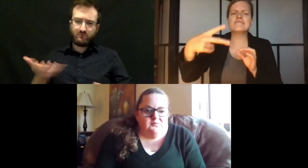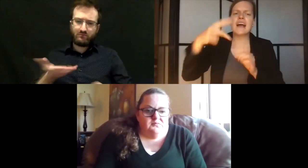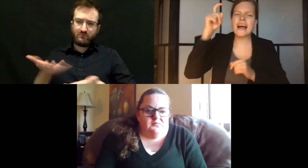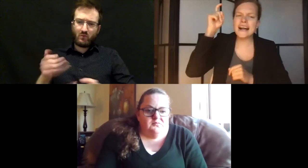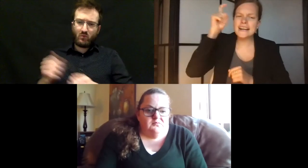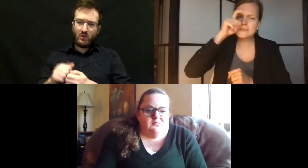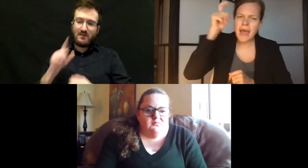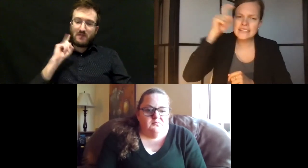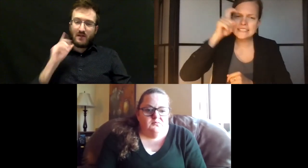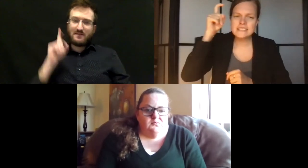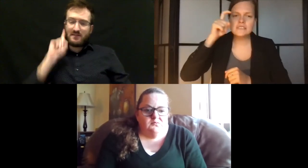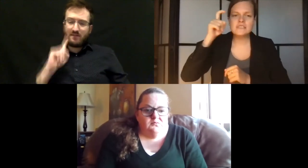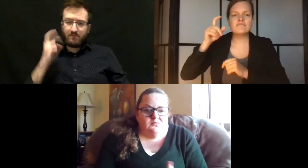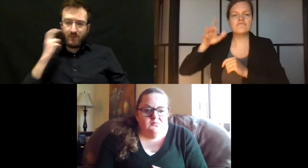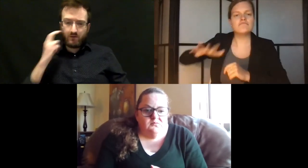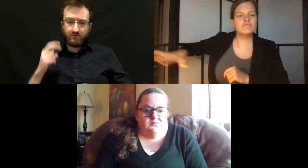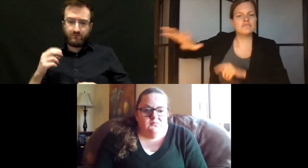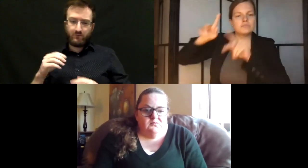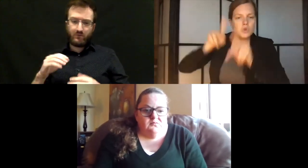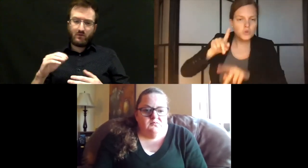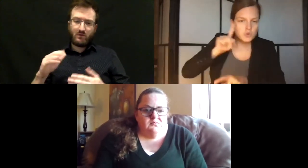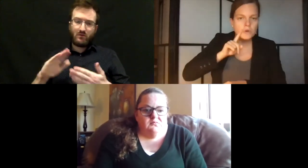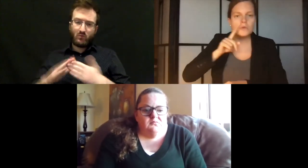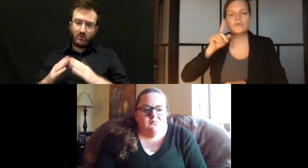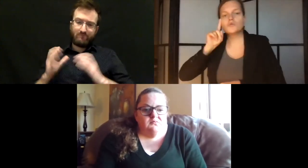Could you explain your experience